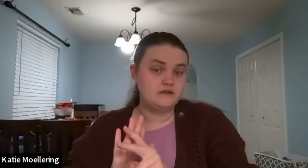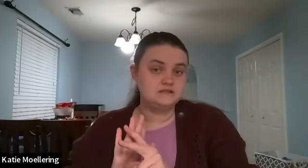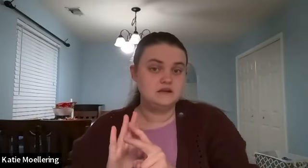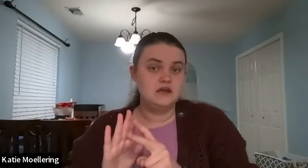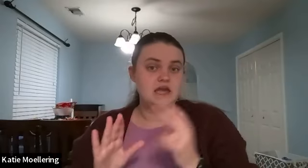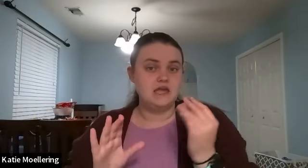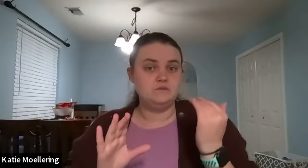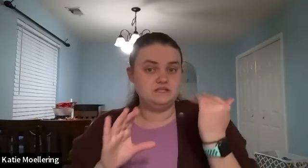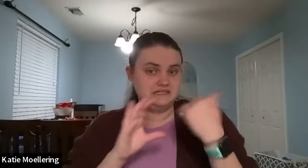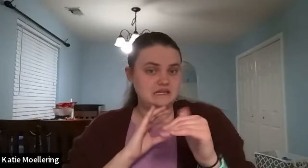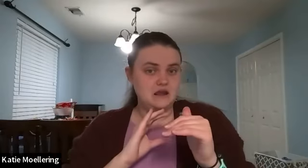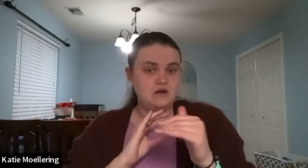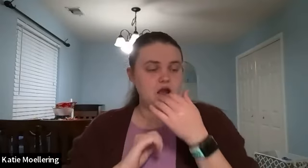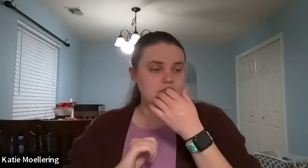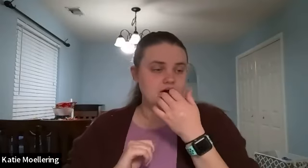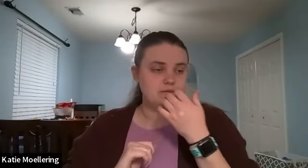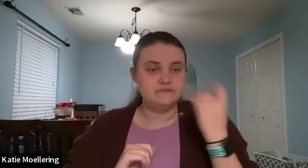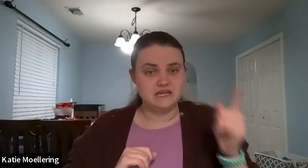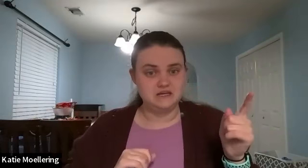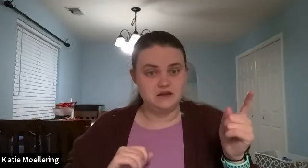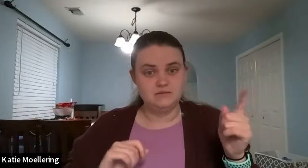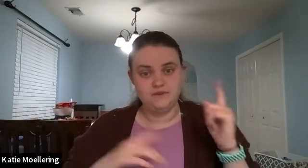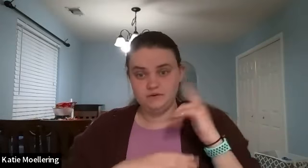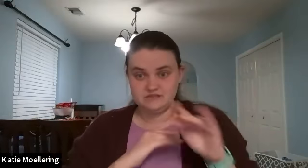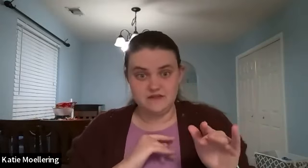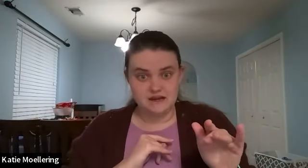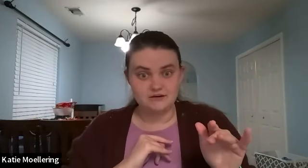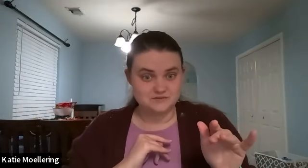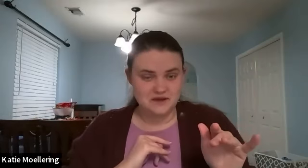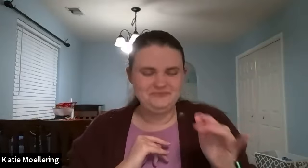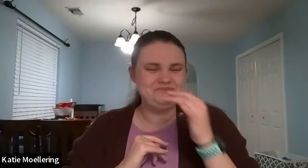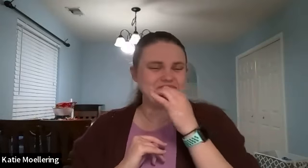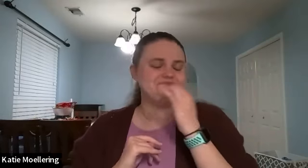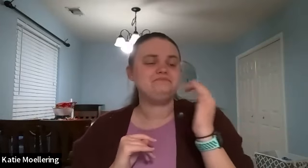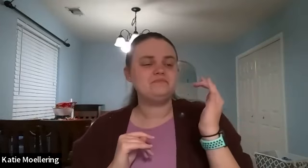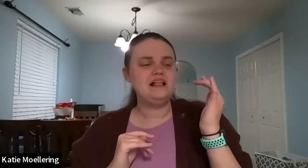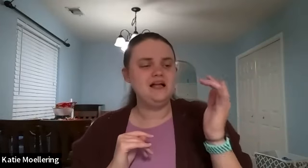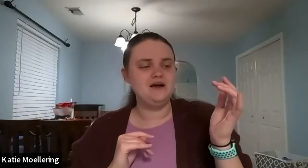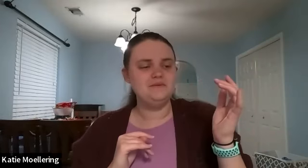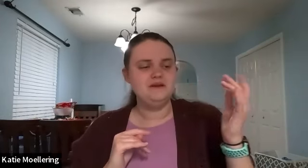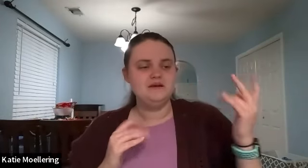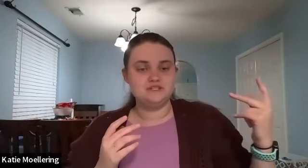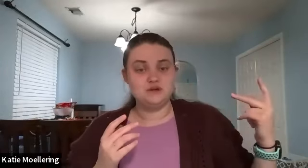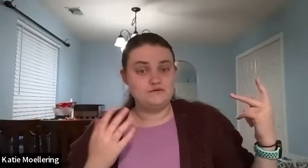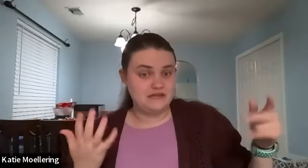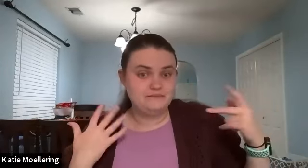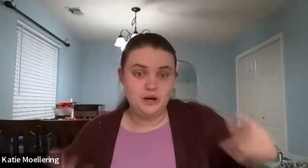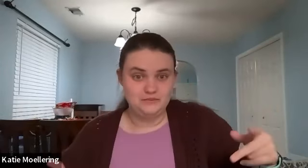it and we send it out. I will let Miss Katie know and we will send that out as well. But so for like purple,